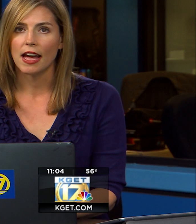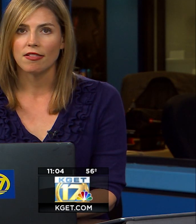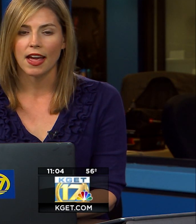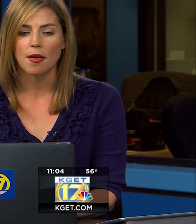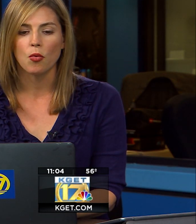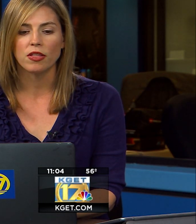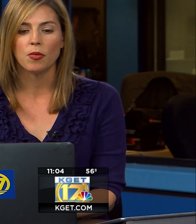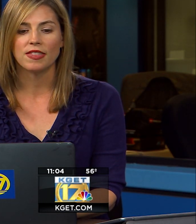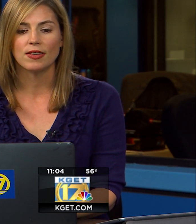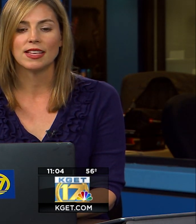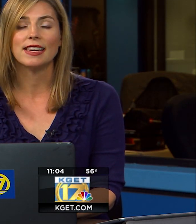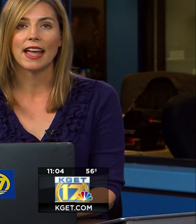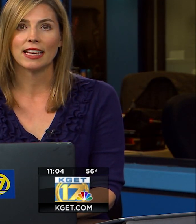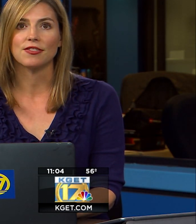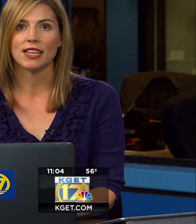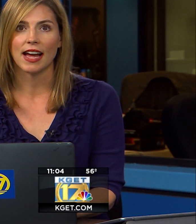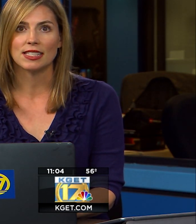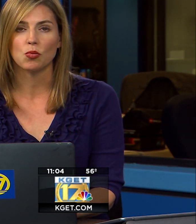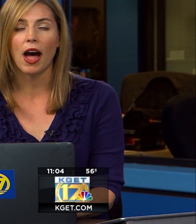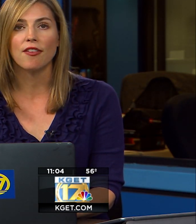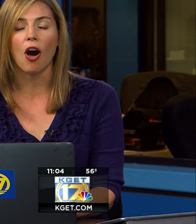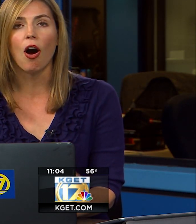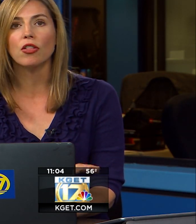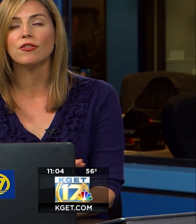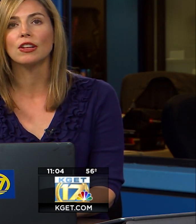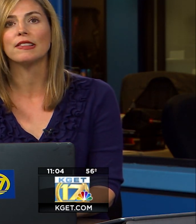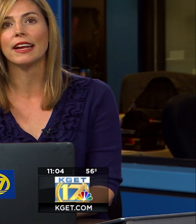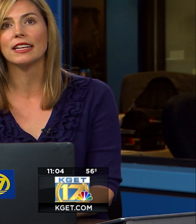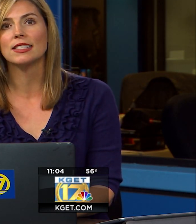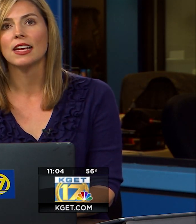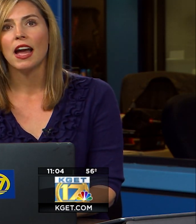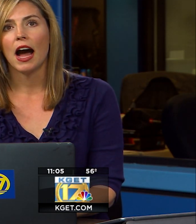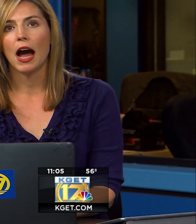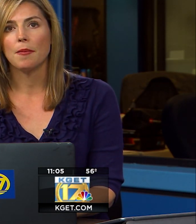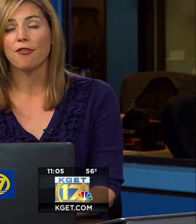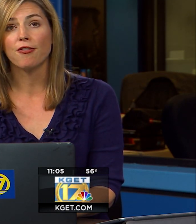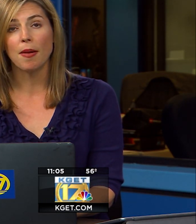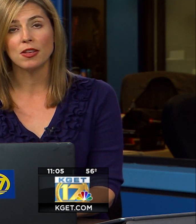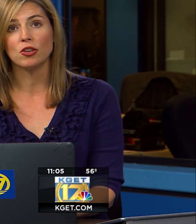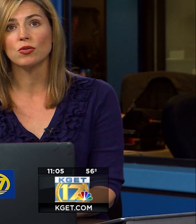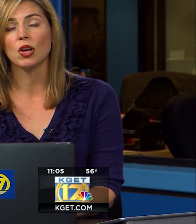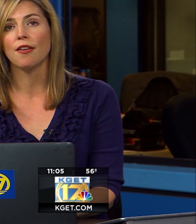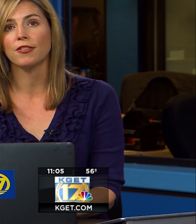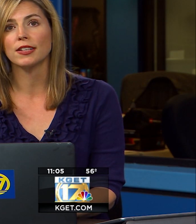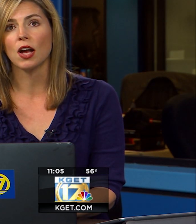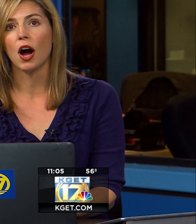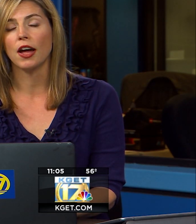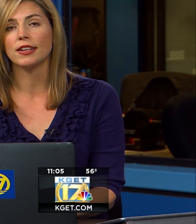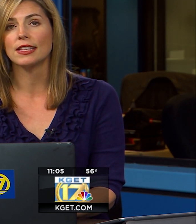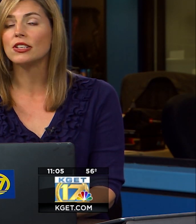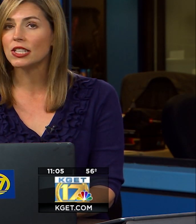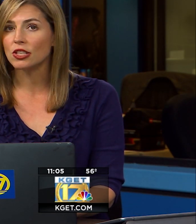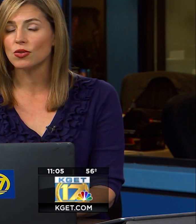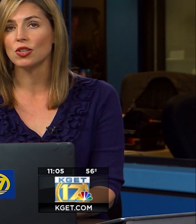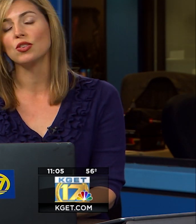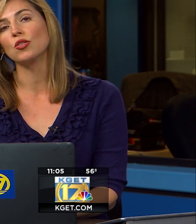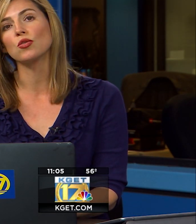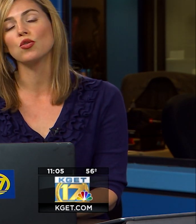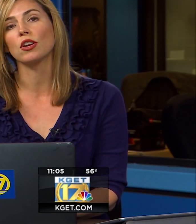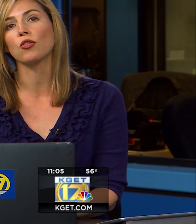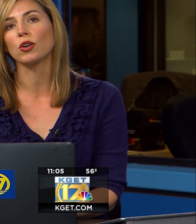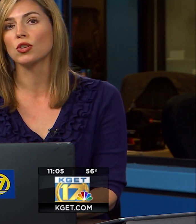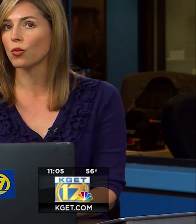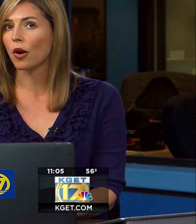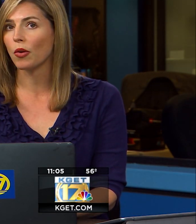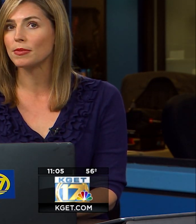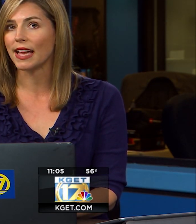1 death, and more than 1,000 negative tests. We'll have all of the latest from the news conference on 17 News at noon.